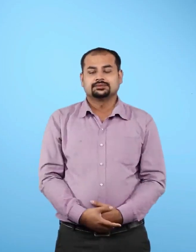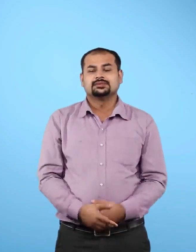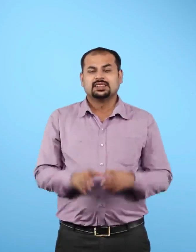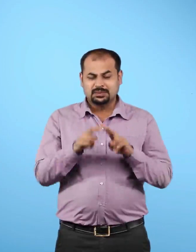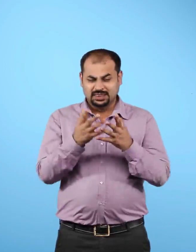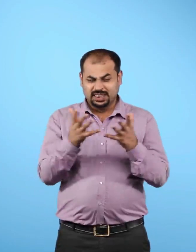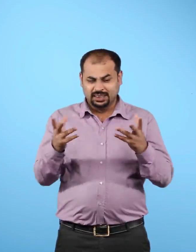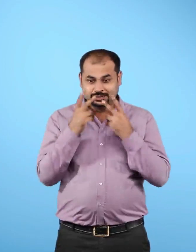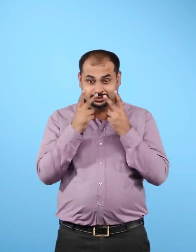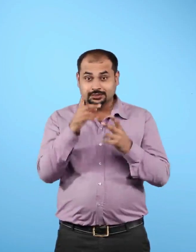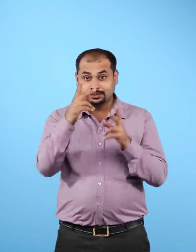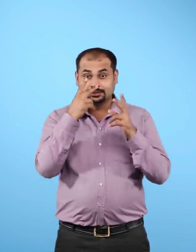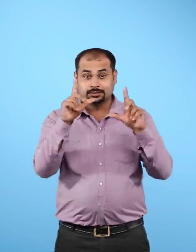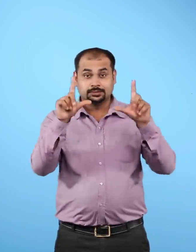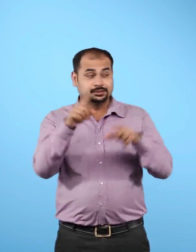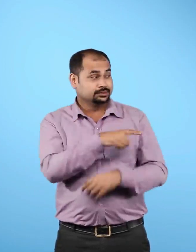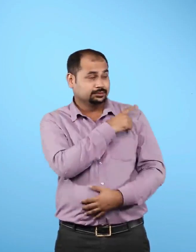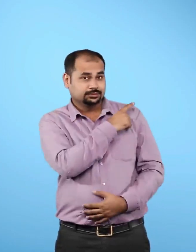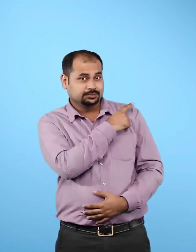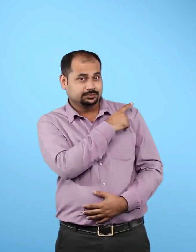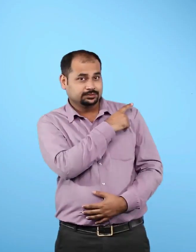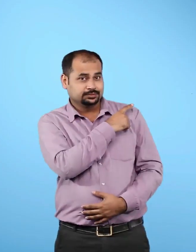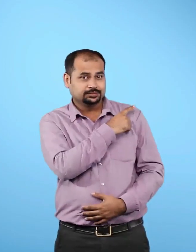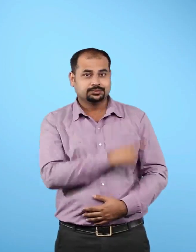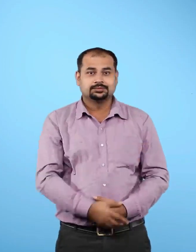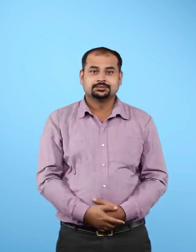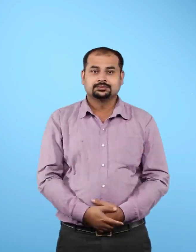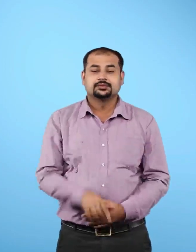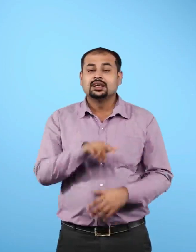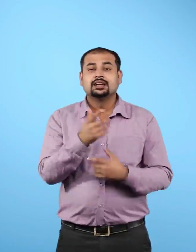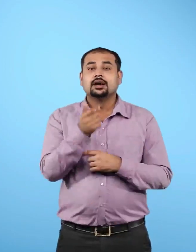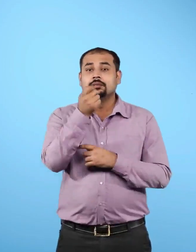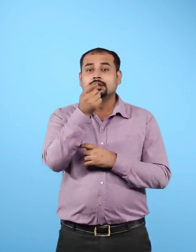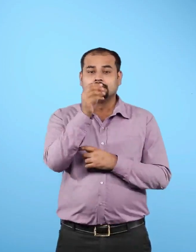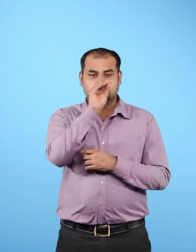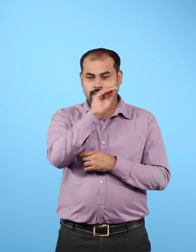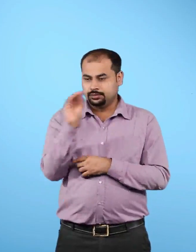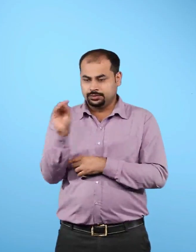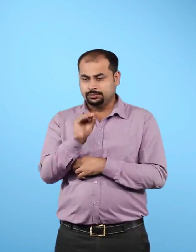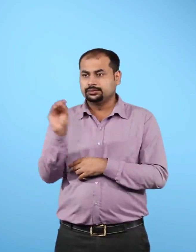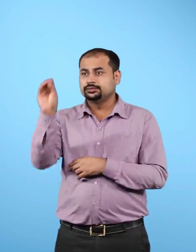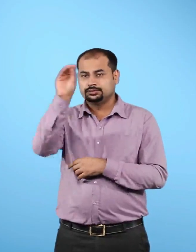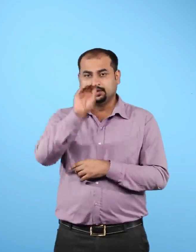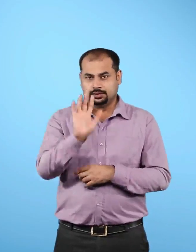we see many different items with their price tags displayed in the market.